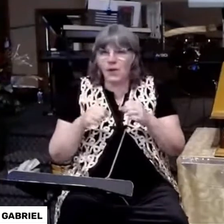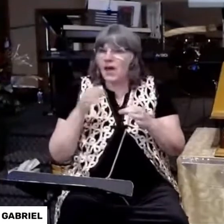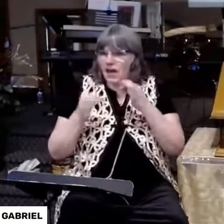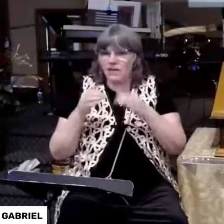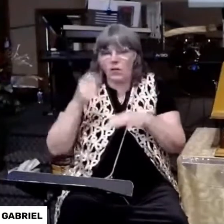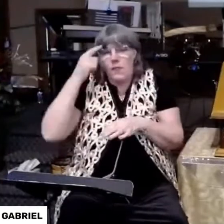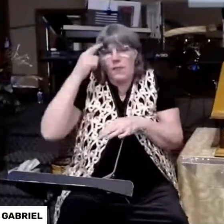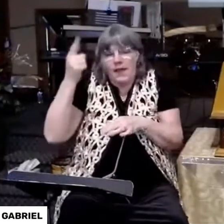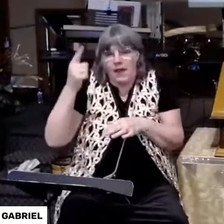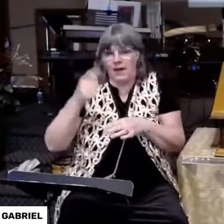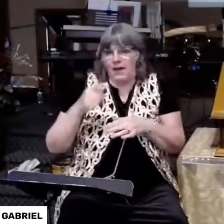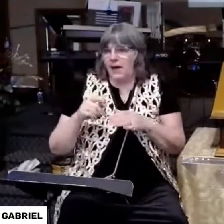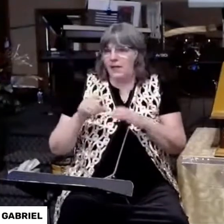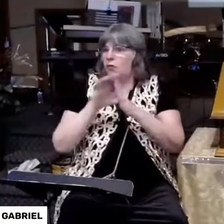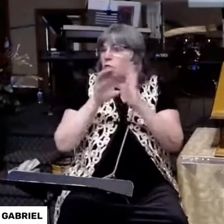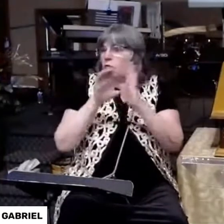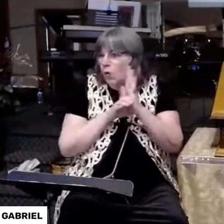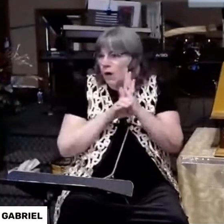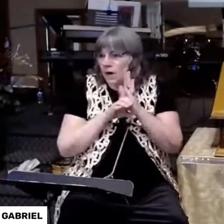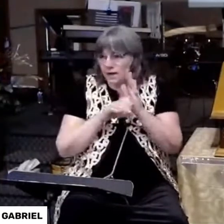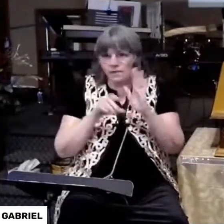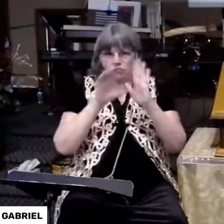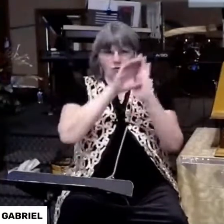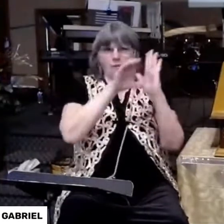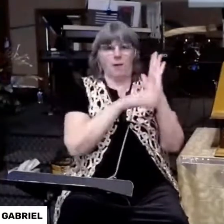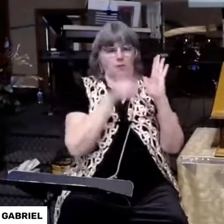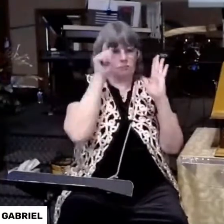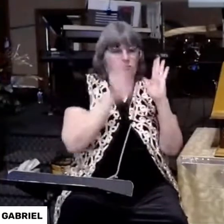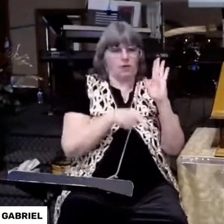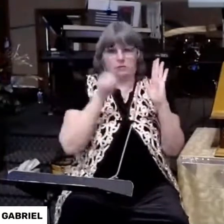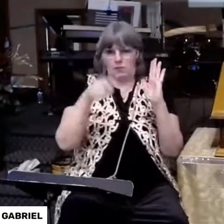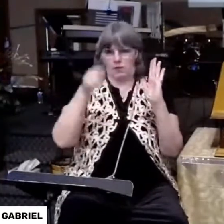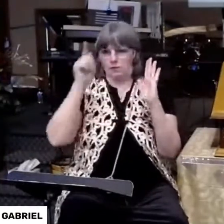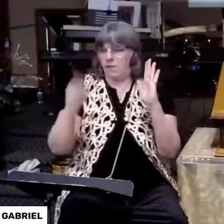But the Torah, whereas it has commandments,